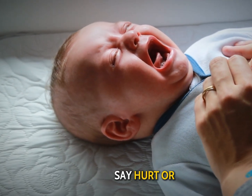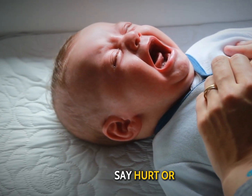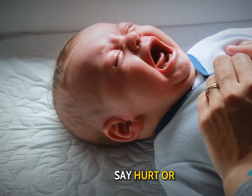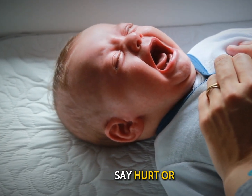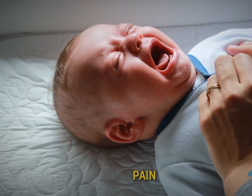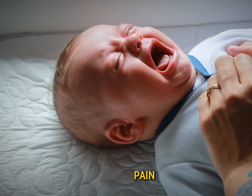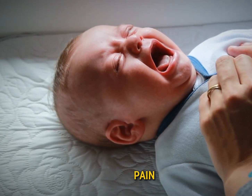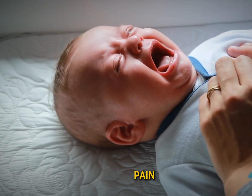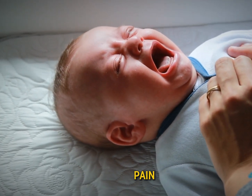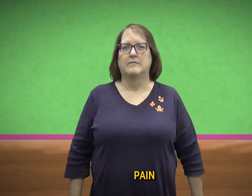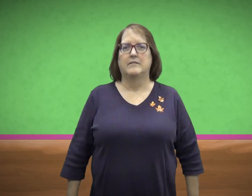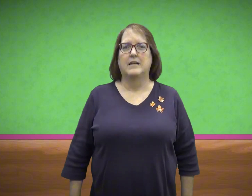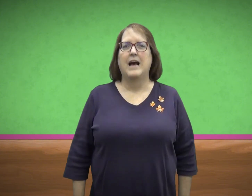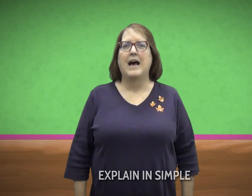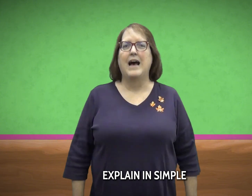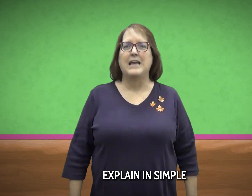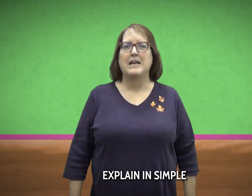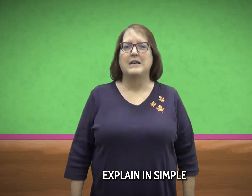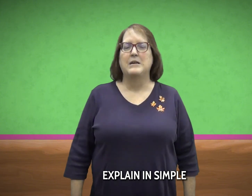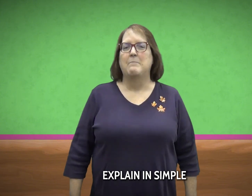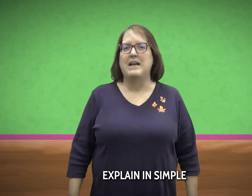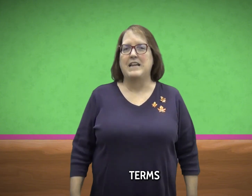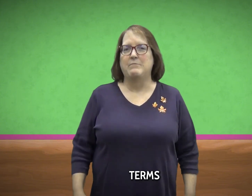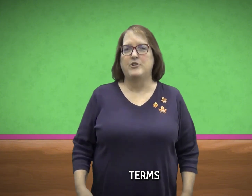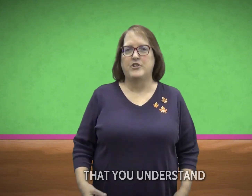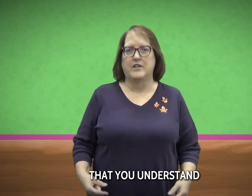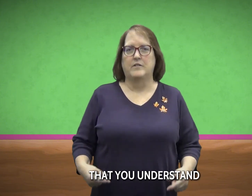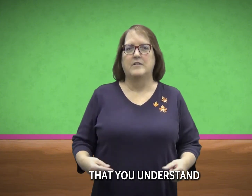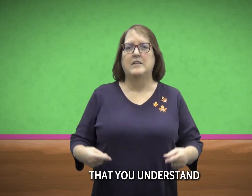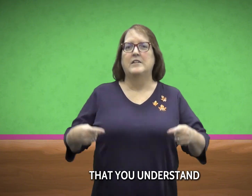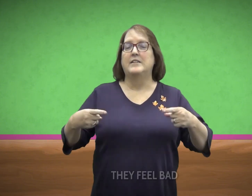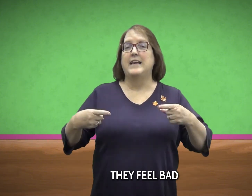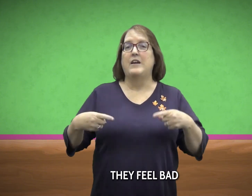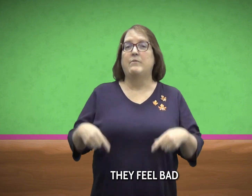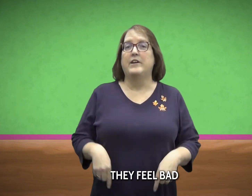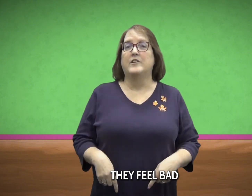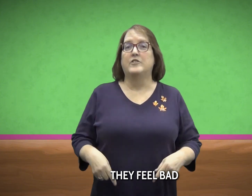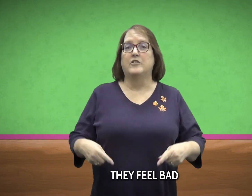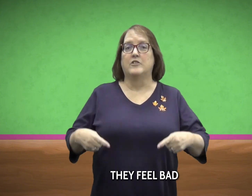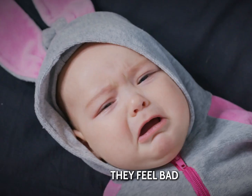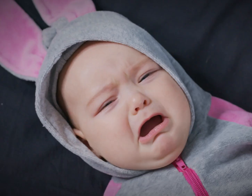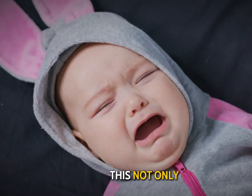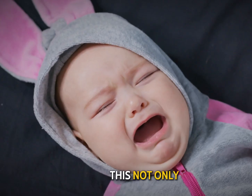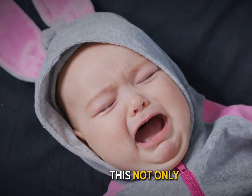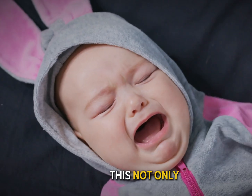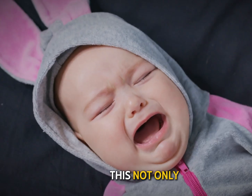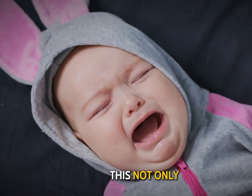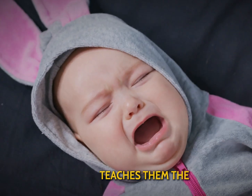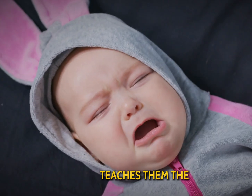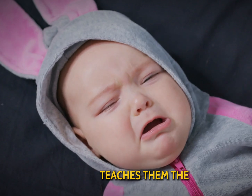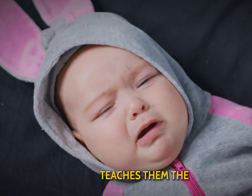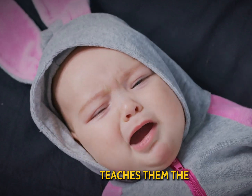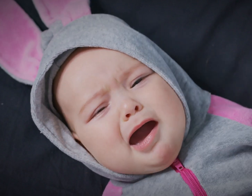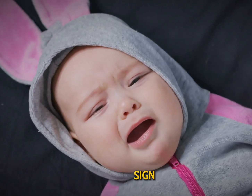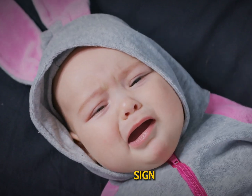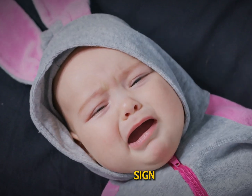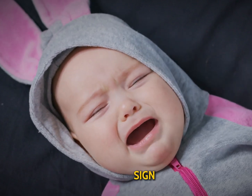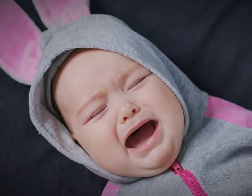or pain. Explain in simple terms that you understand they feel bad. This not only teaches them the sign, but